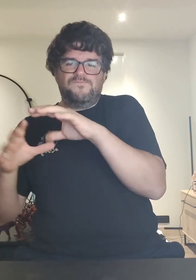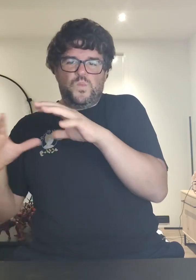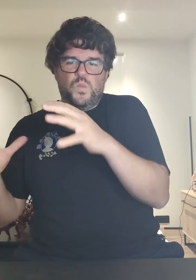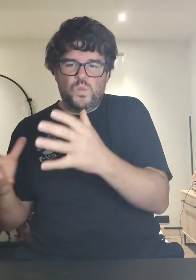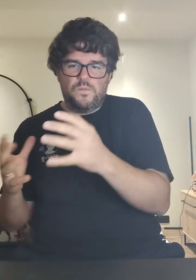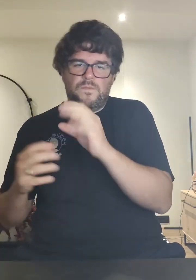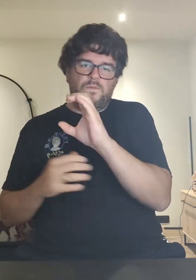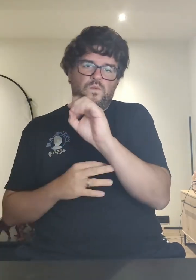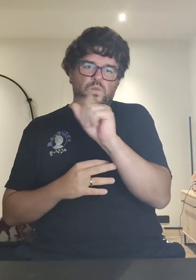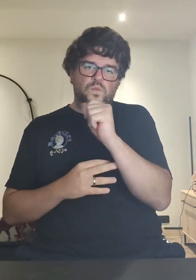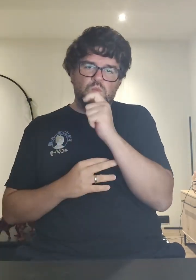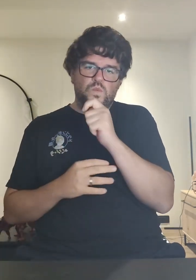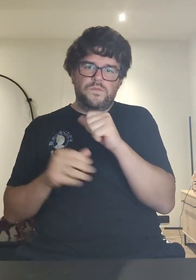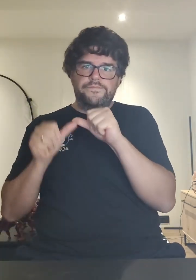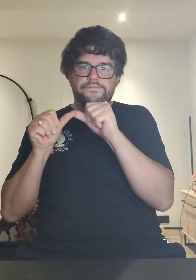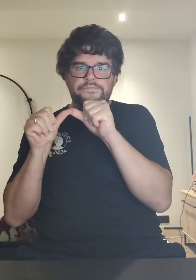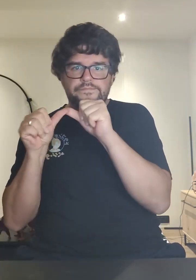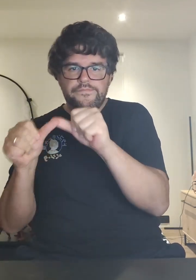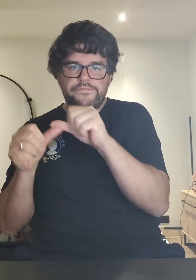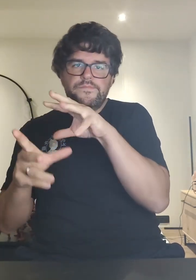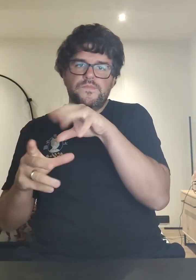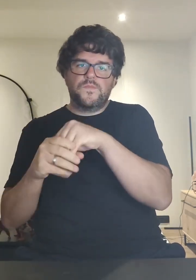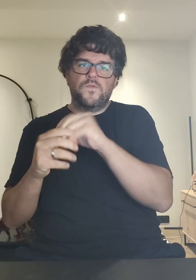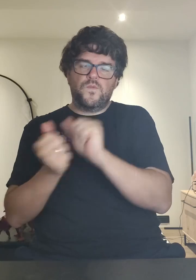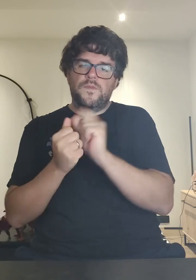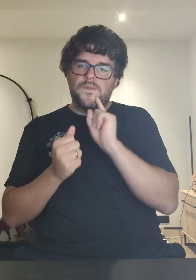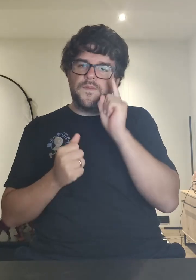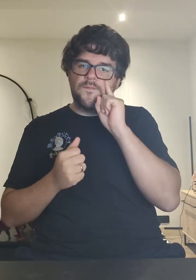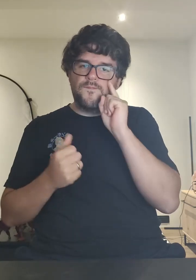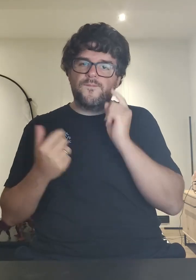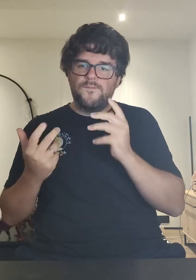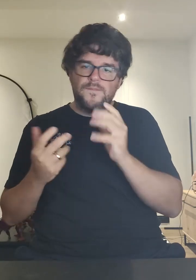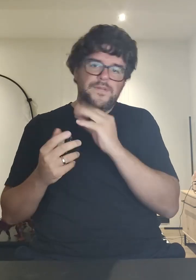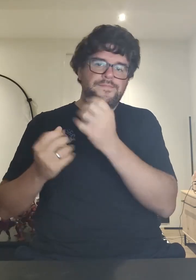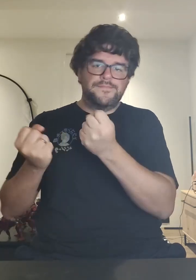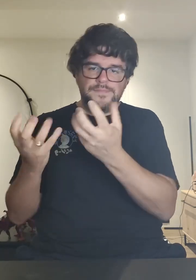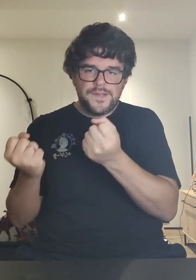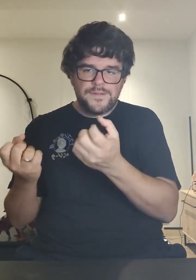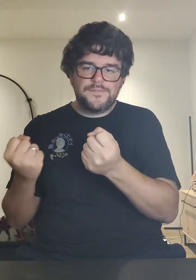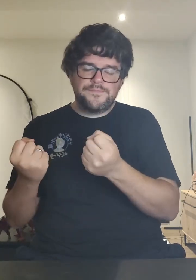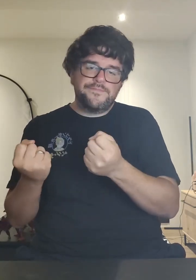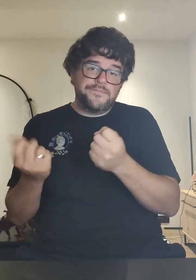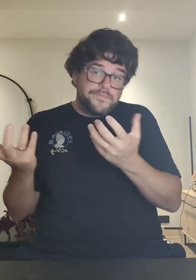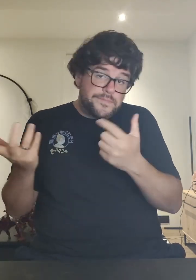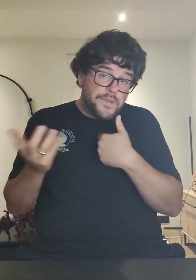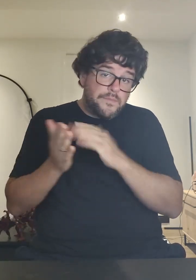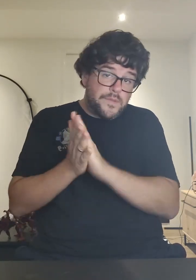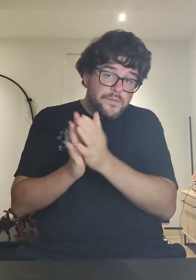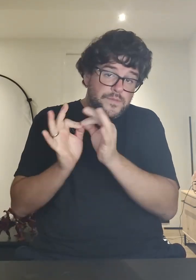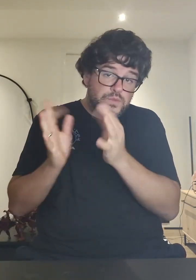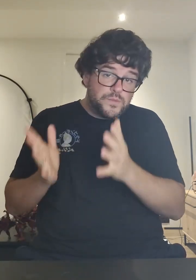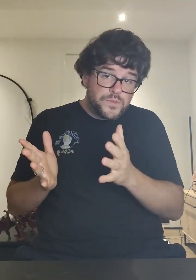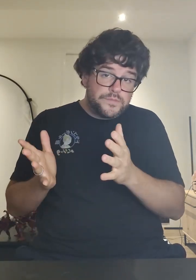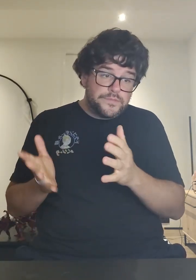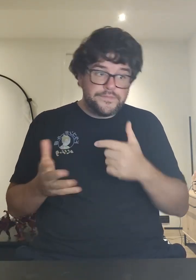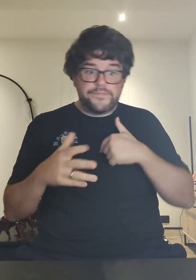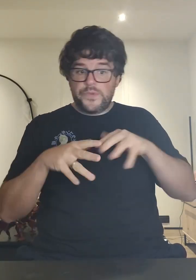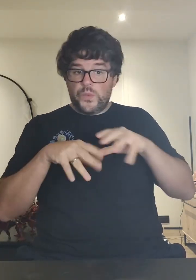ASL and deaf culture, with that group of CODAs who have continued their involvement with the deaf world. I became an